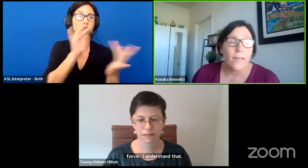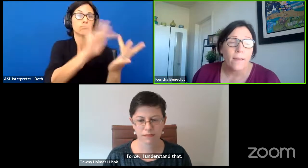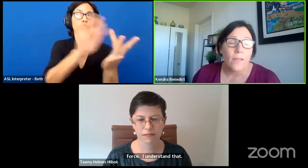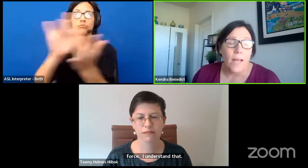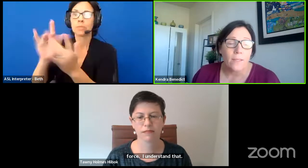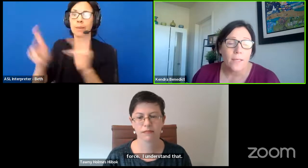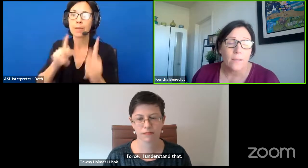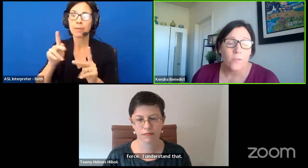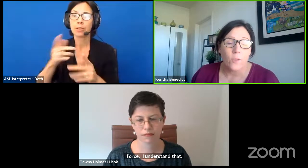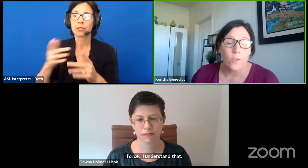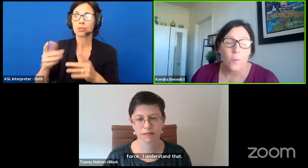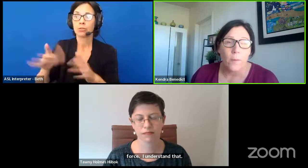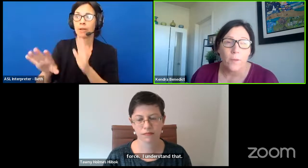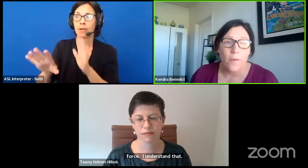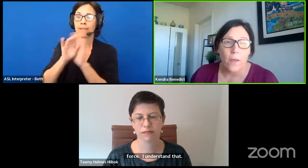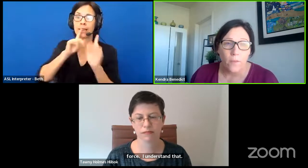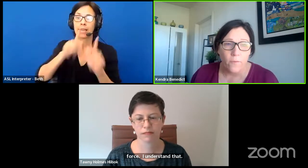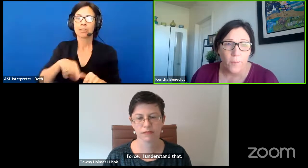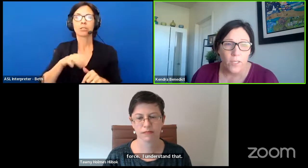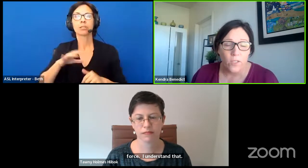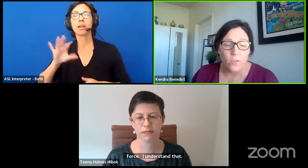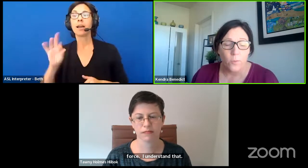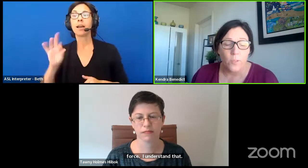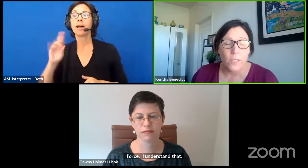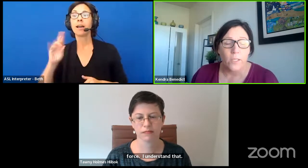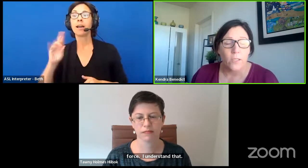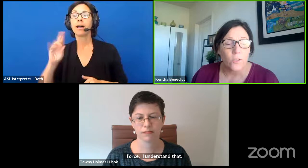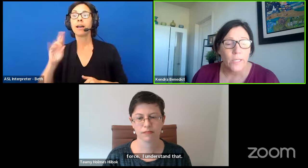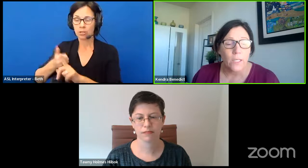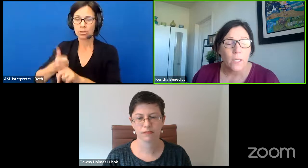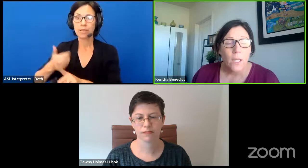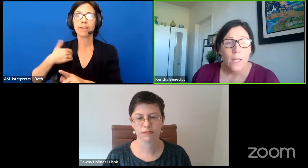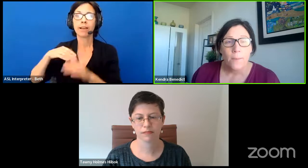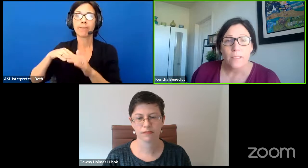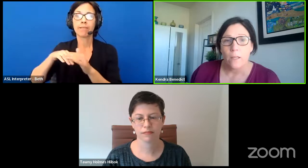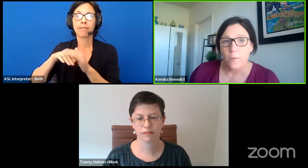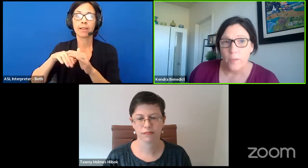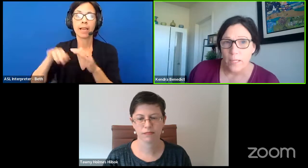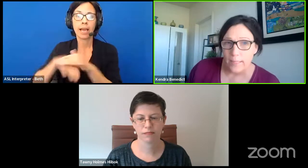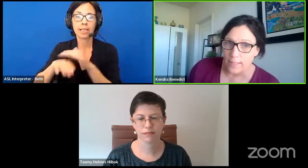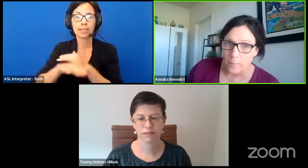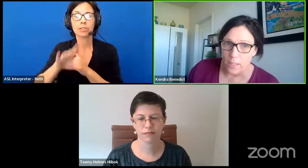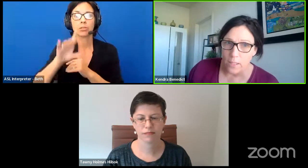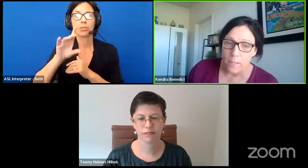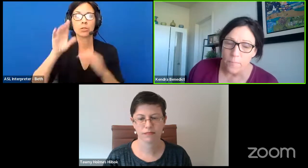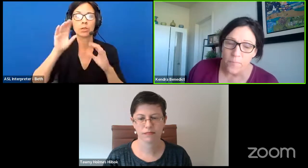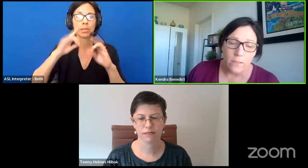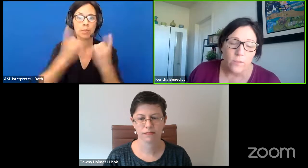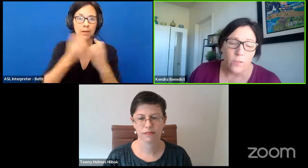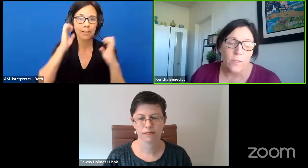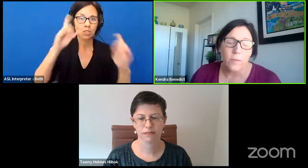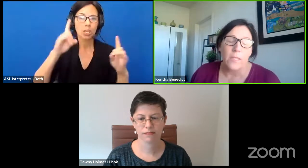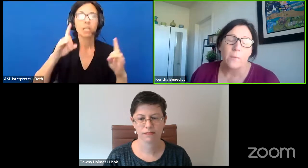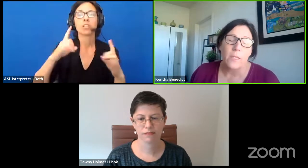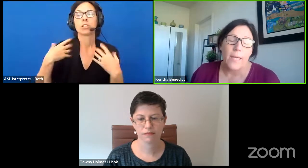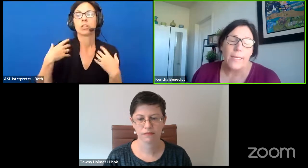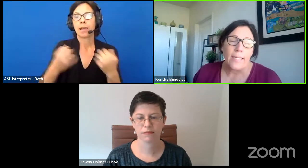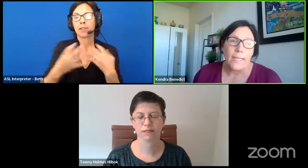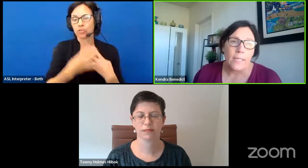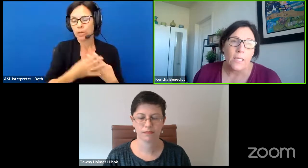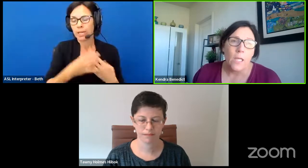Between Fran having access to the Department of Health information, newborn hearing screening, myself with ASDD, and Susie